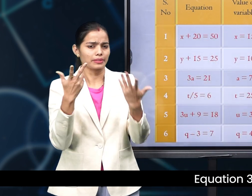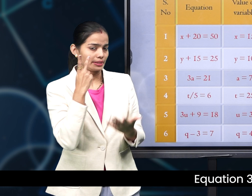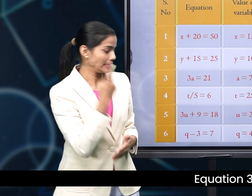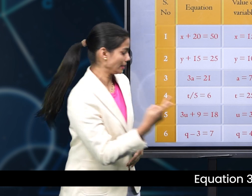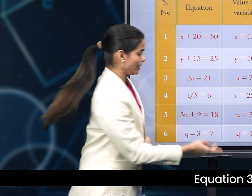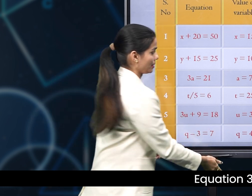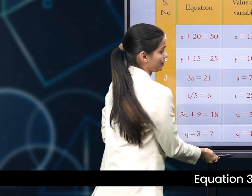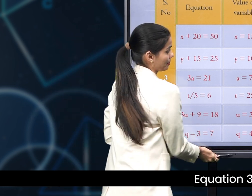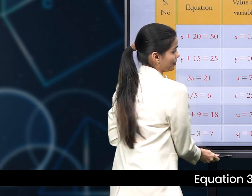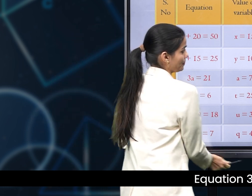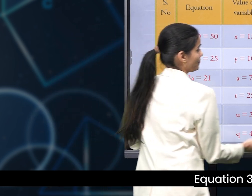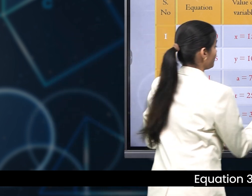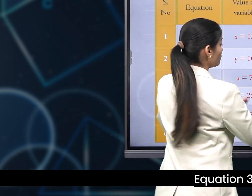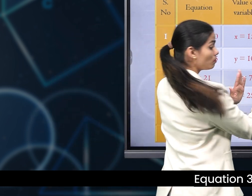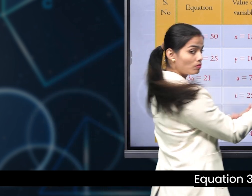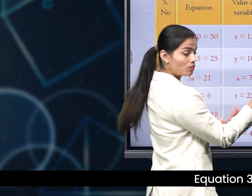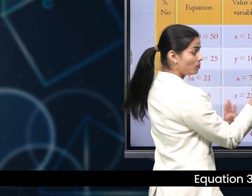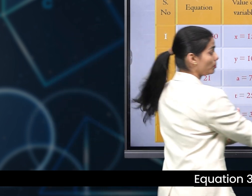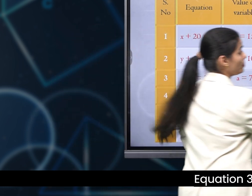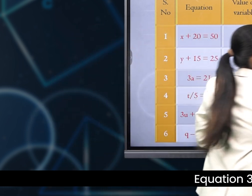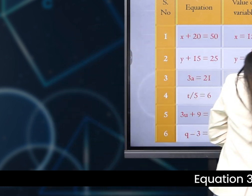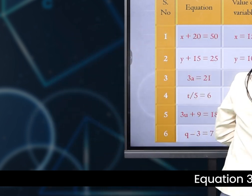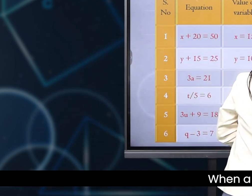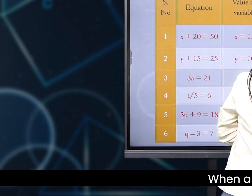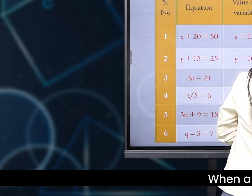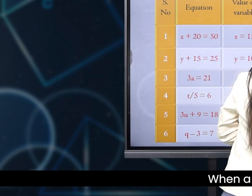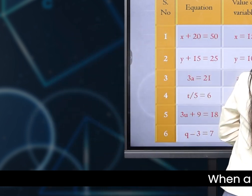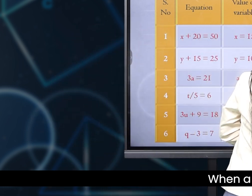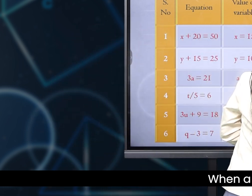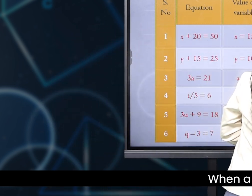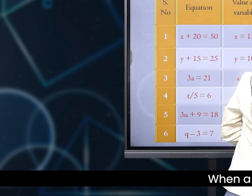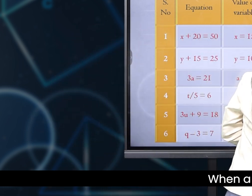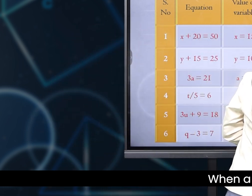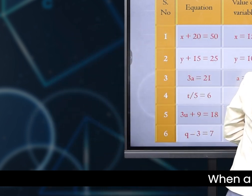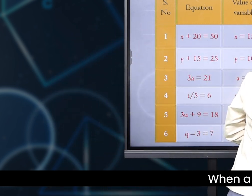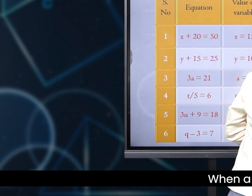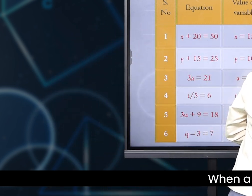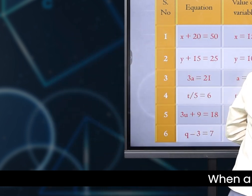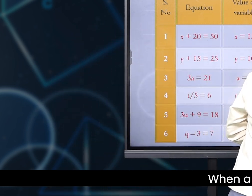Equation 3a is equal to 21 when a is equal to 7,